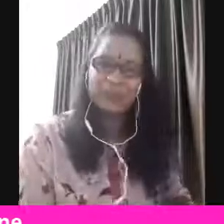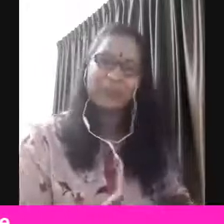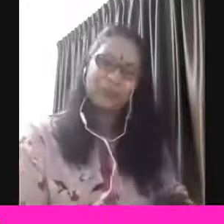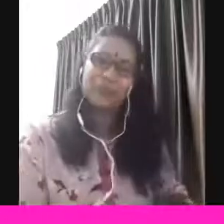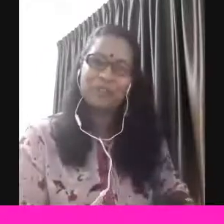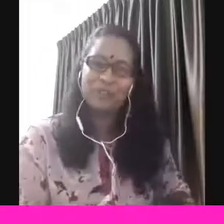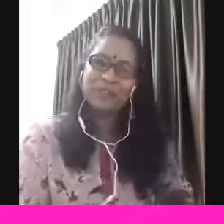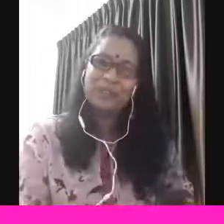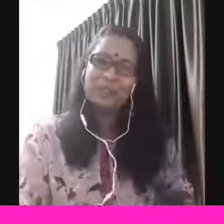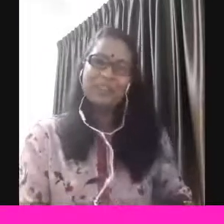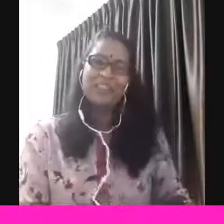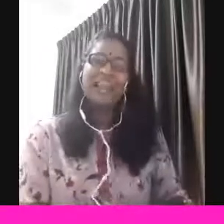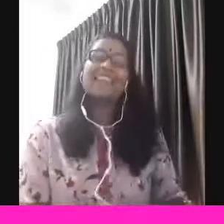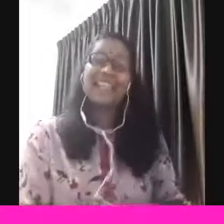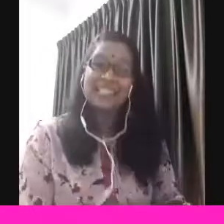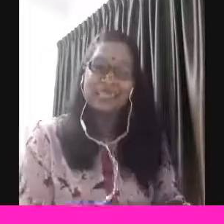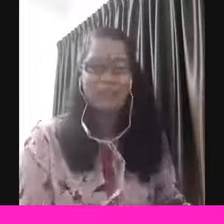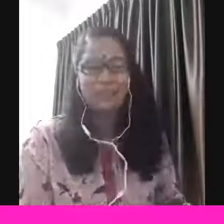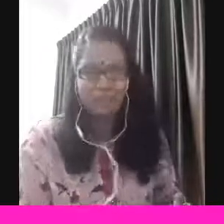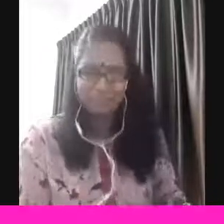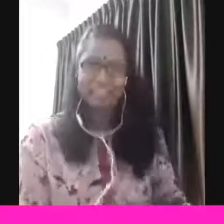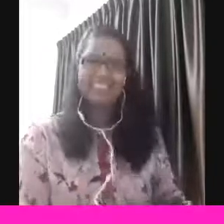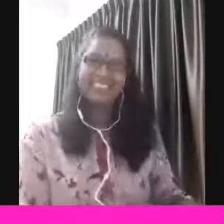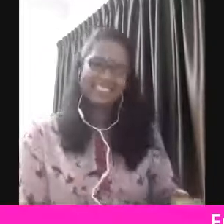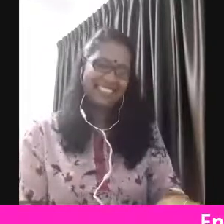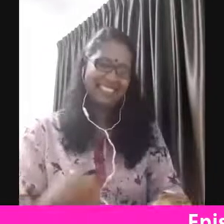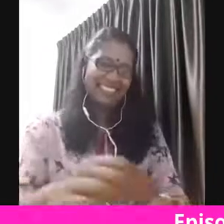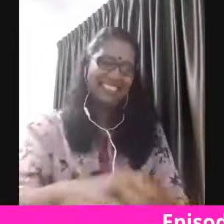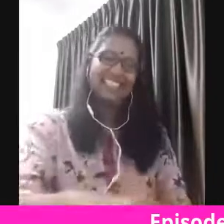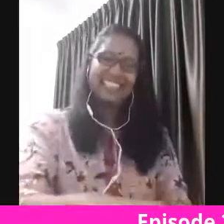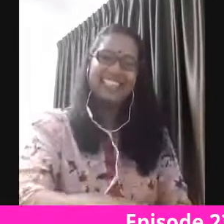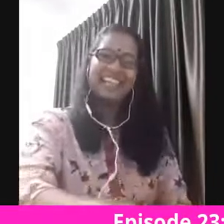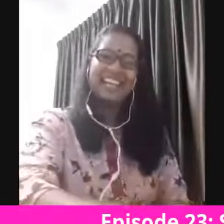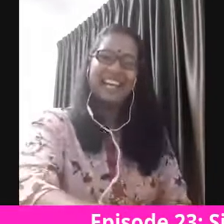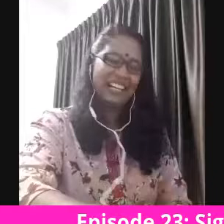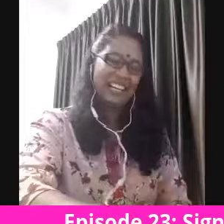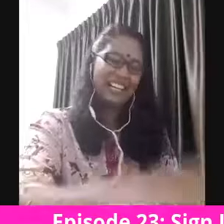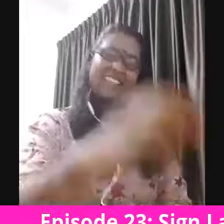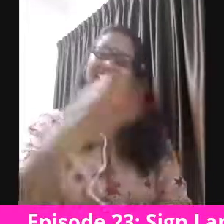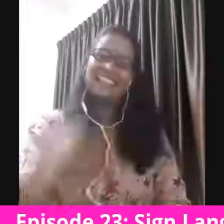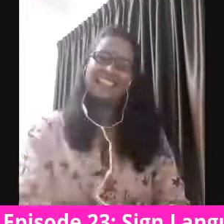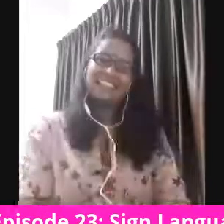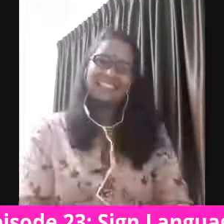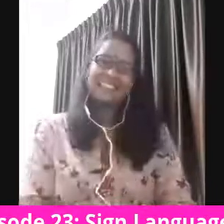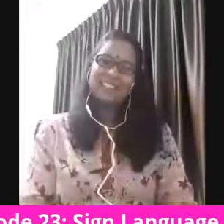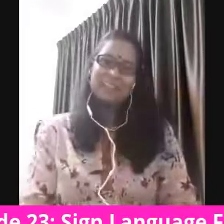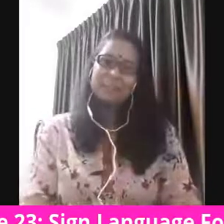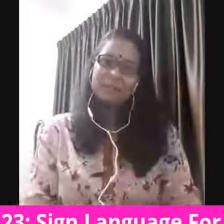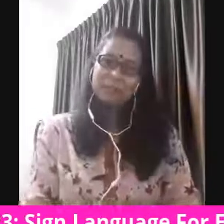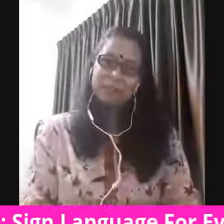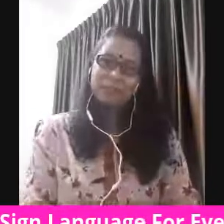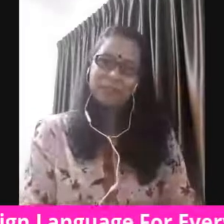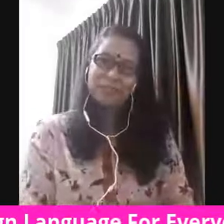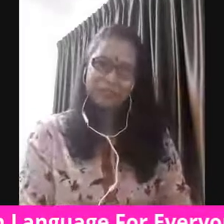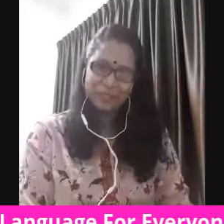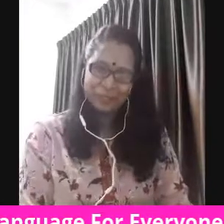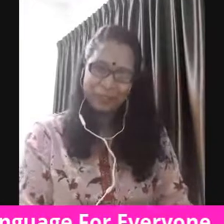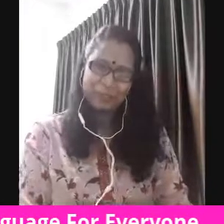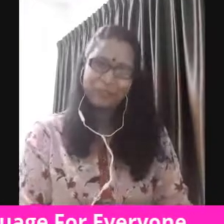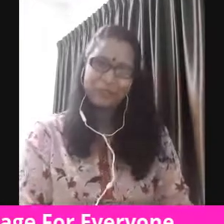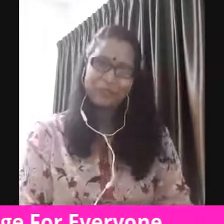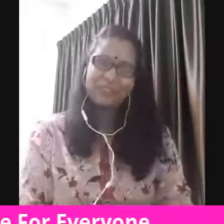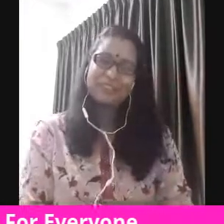with you, with both of you, and thanks Yes, to thank you invite so much. me. It's our Thank you pleasure. for It's our spare your pleasure. time. Yes, it's our